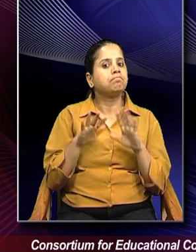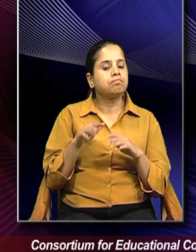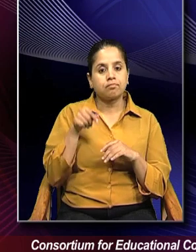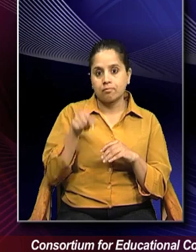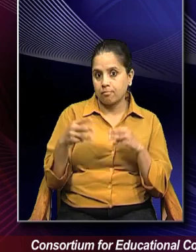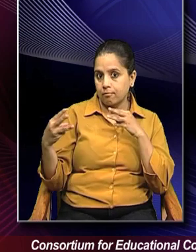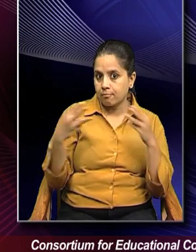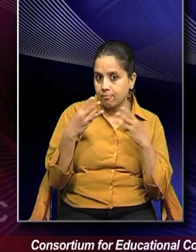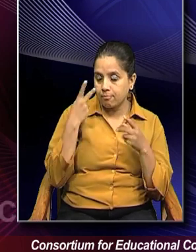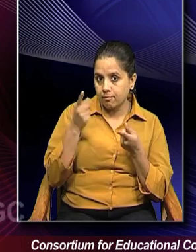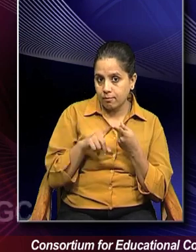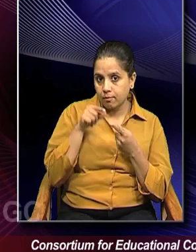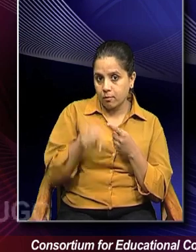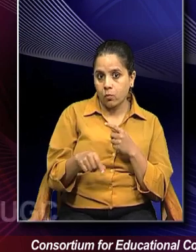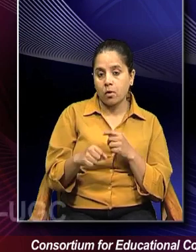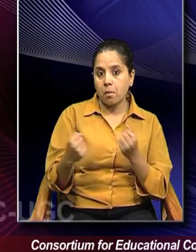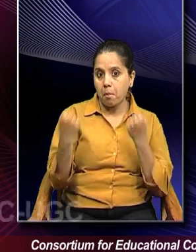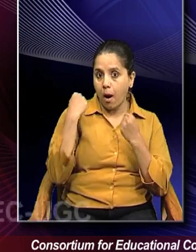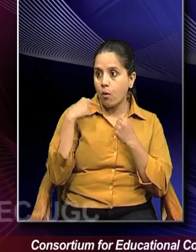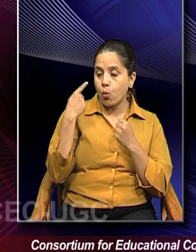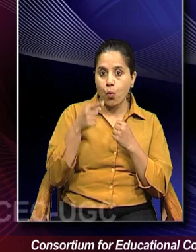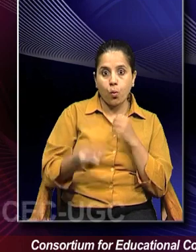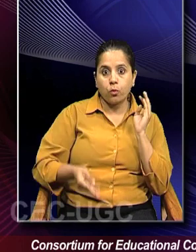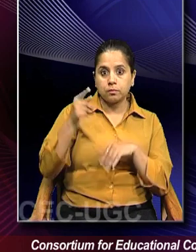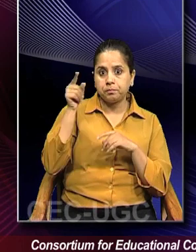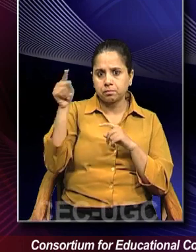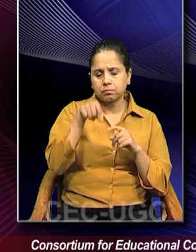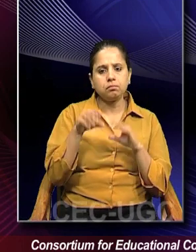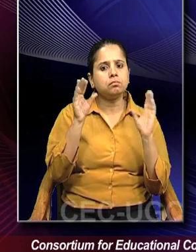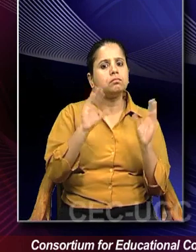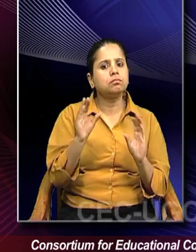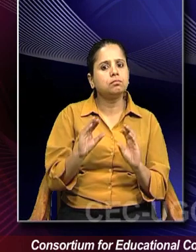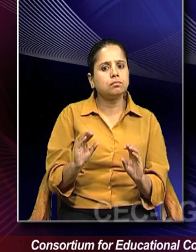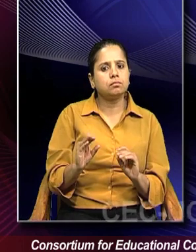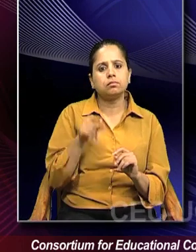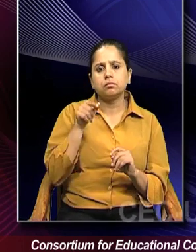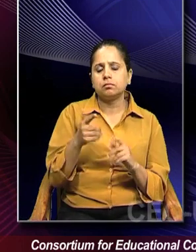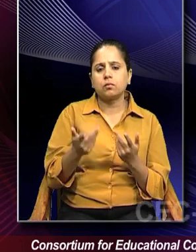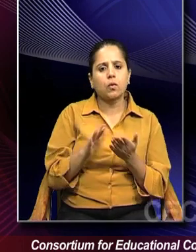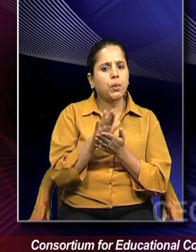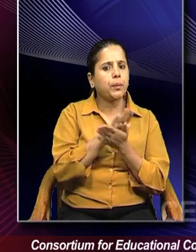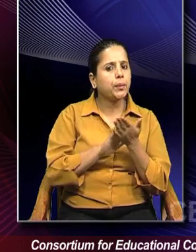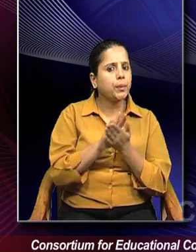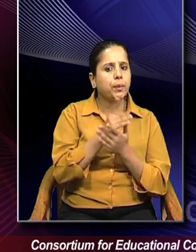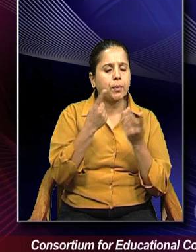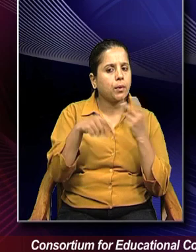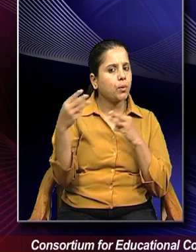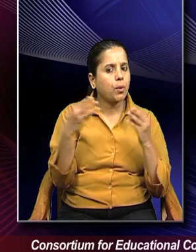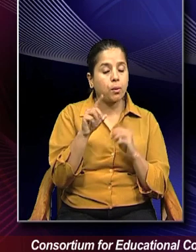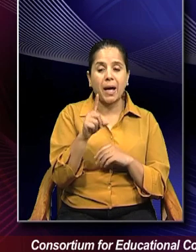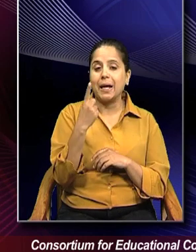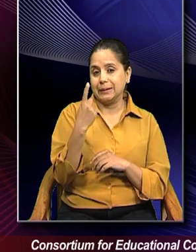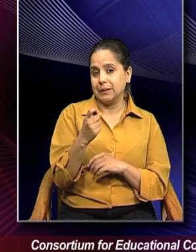war between great powers has become rare, almost non-existent,